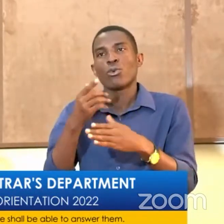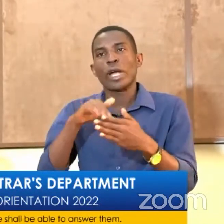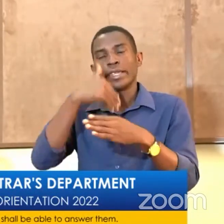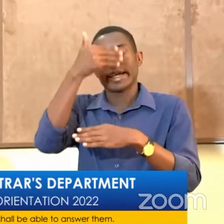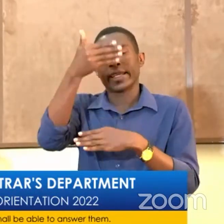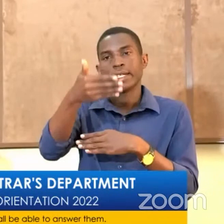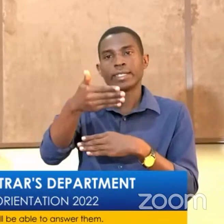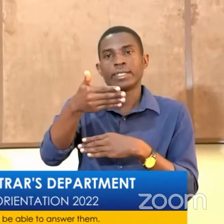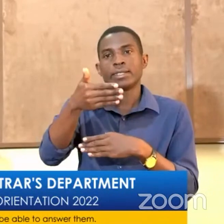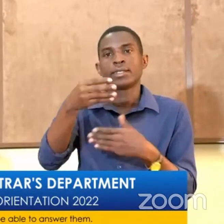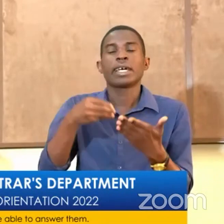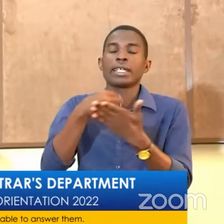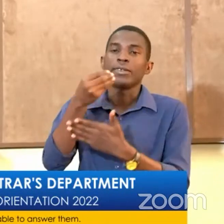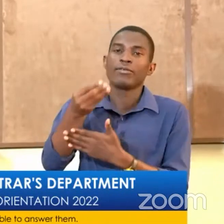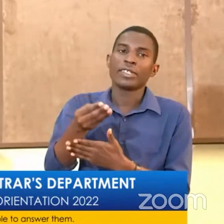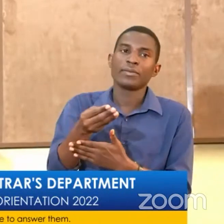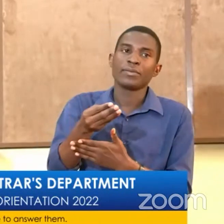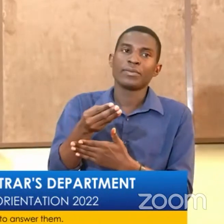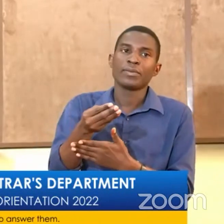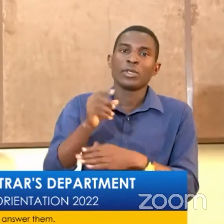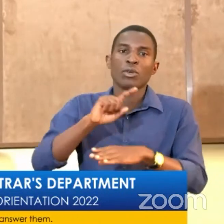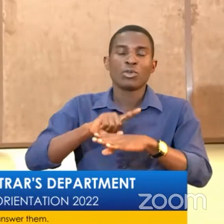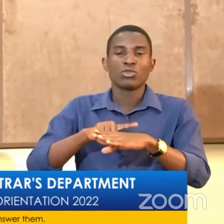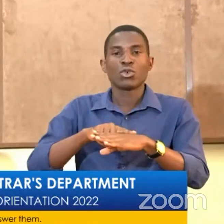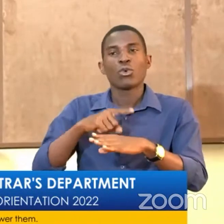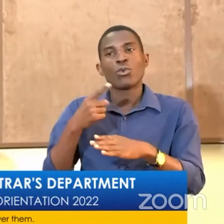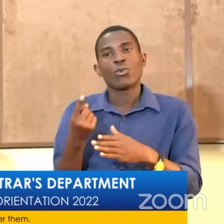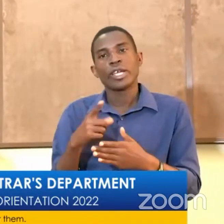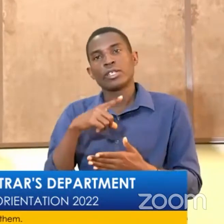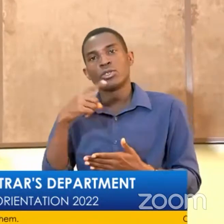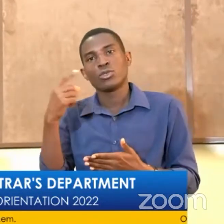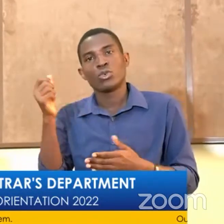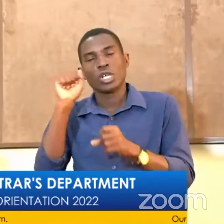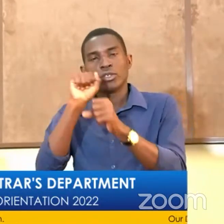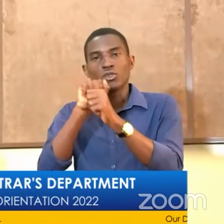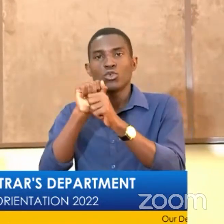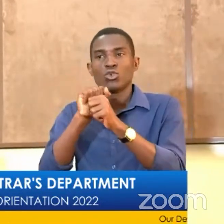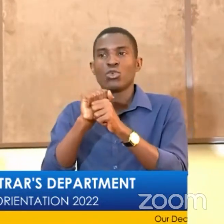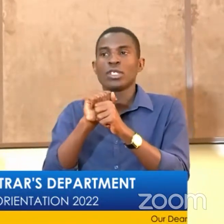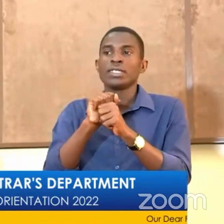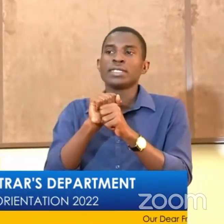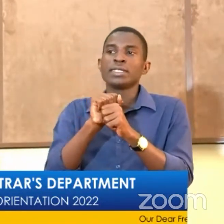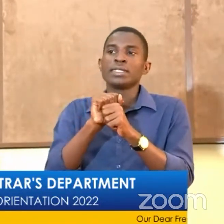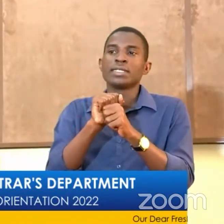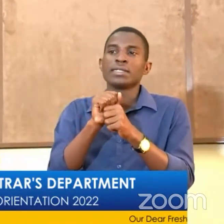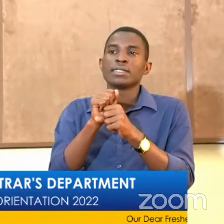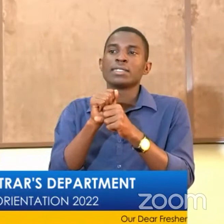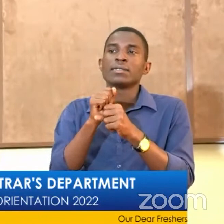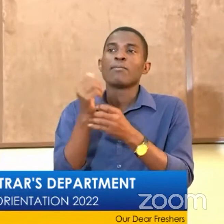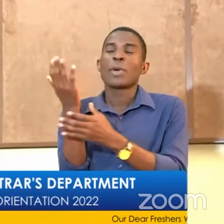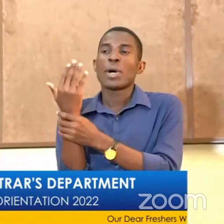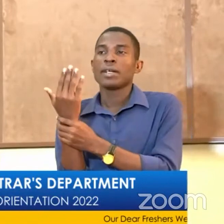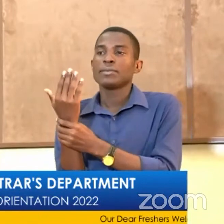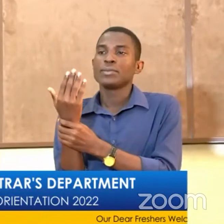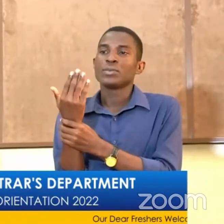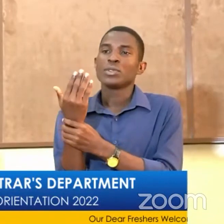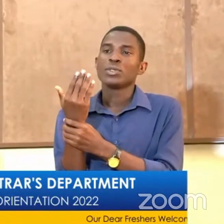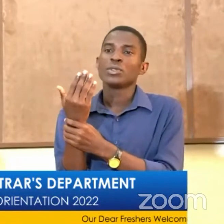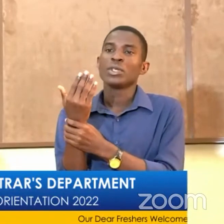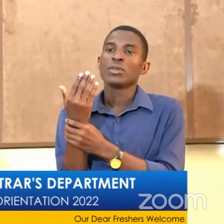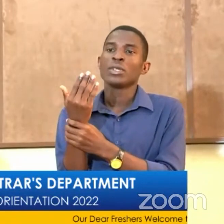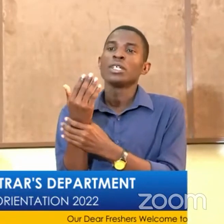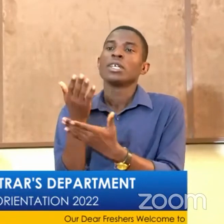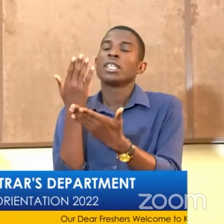next offered. So when you are going to do such papers, you